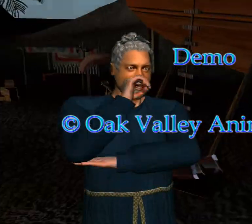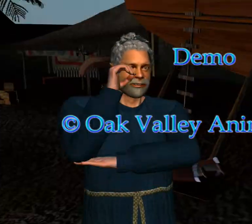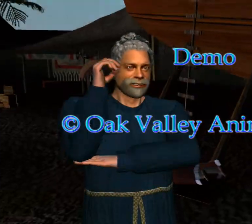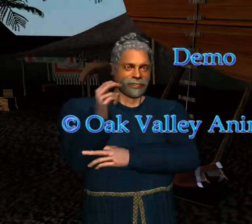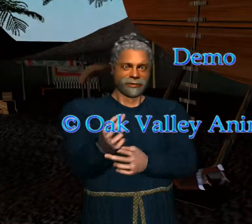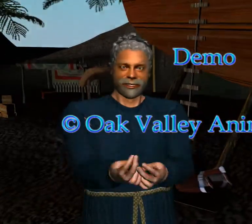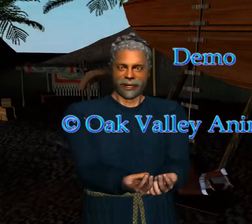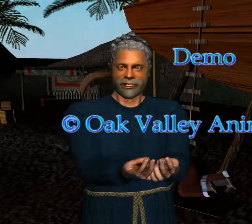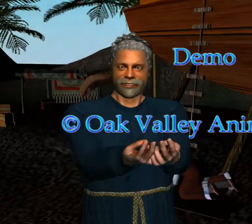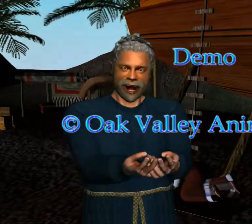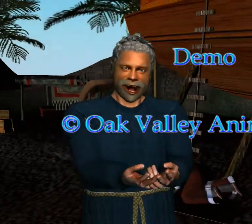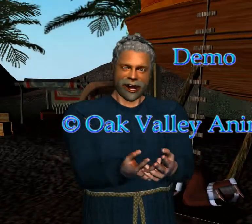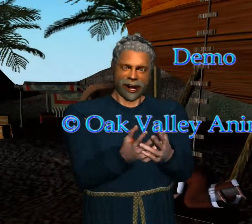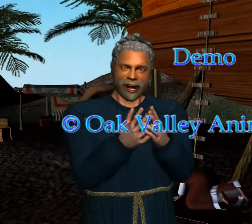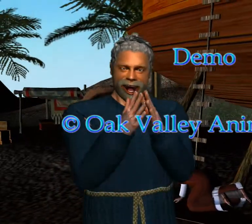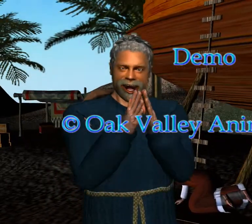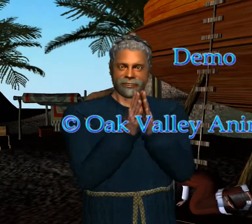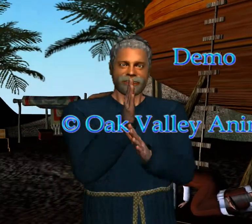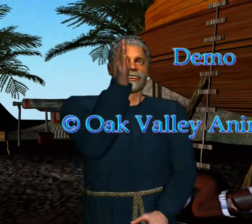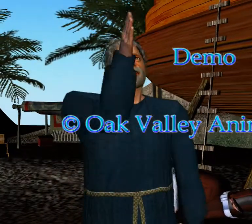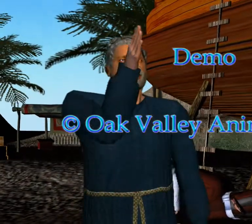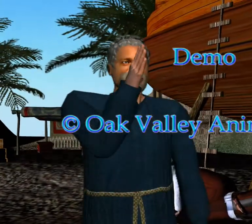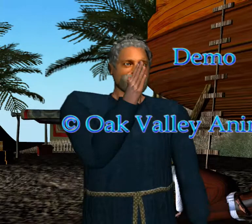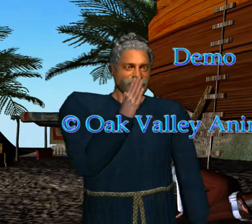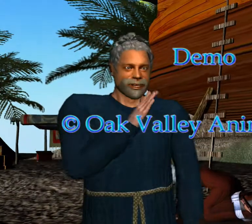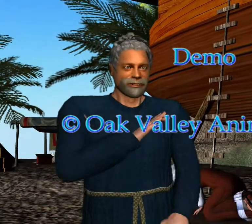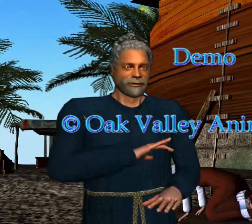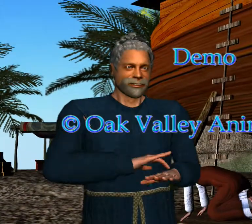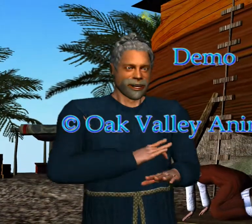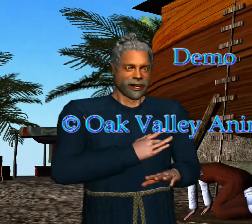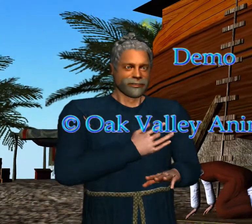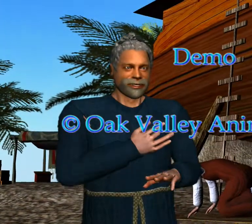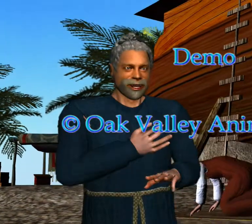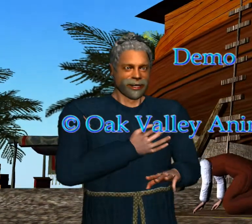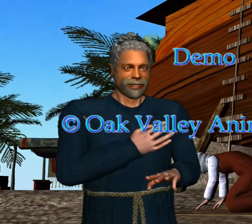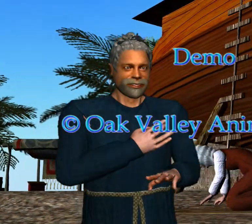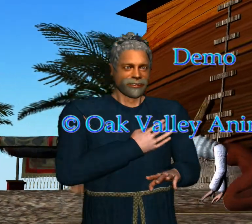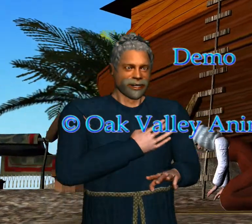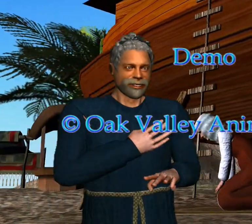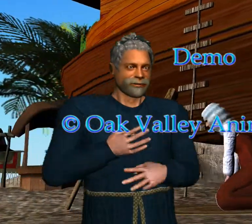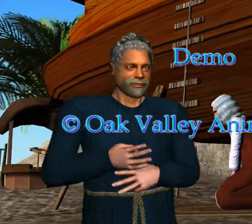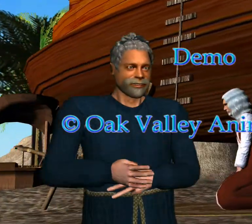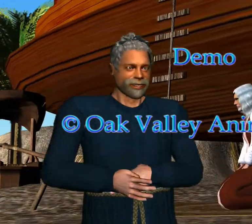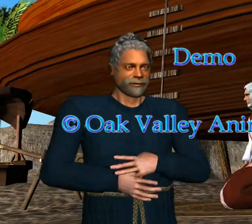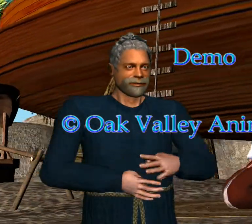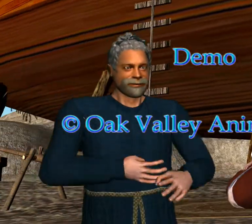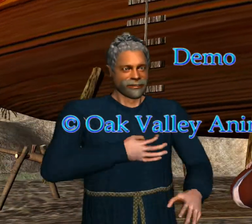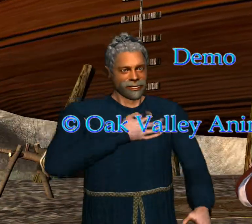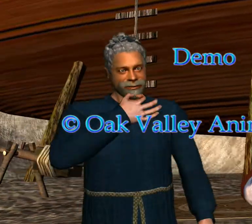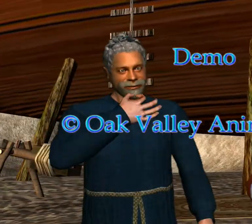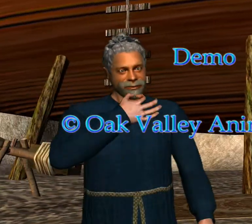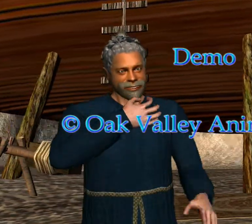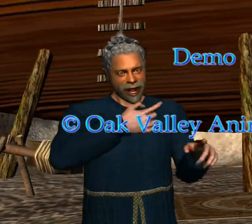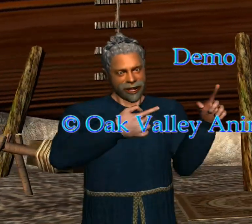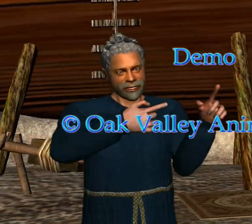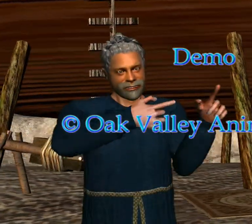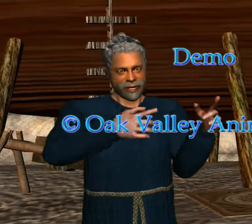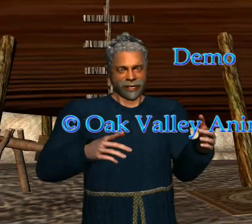Every day the sun came up, Noah prayed the Lord to touch the hearts of a world that soon